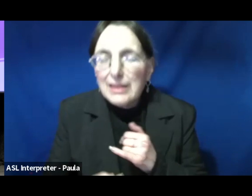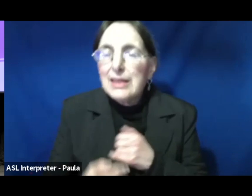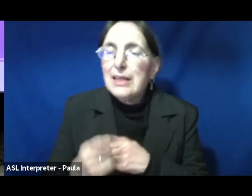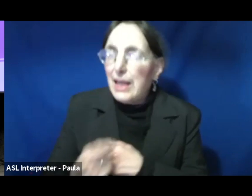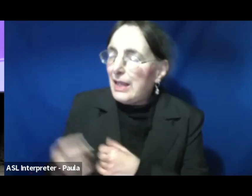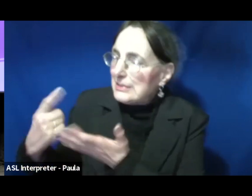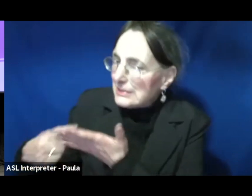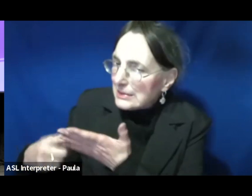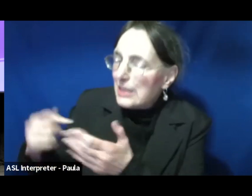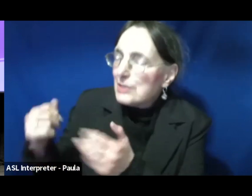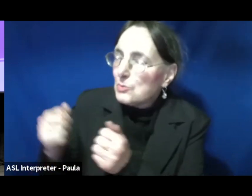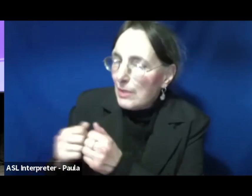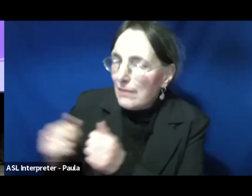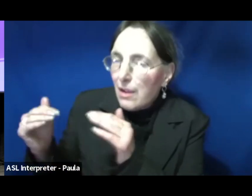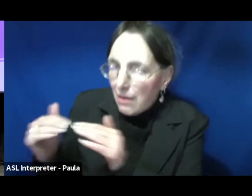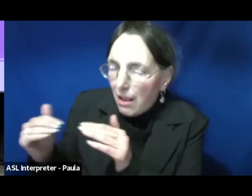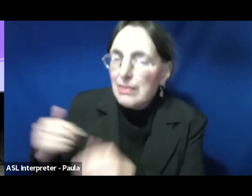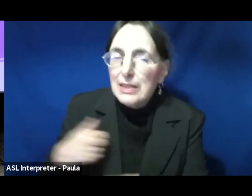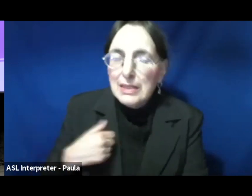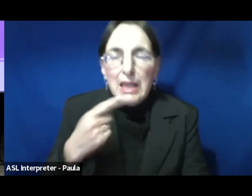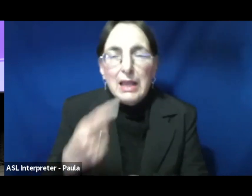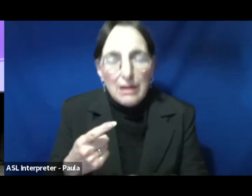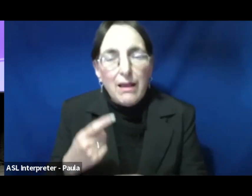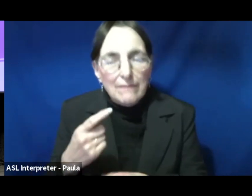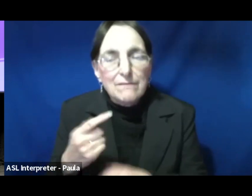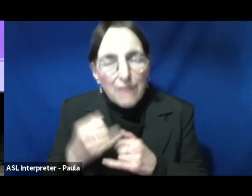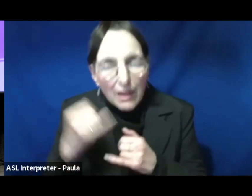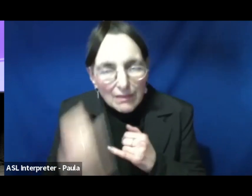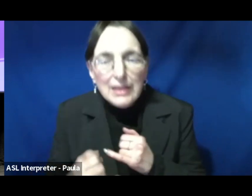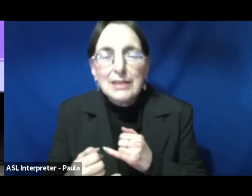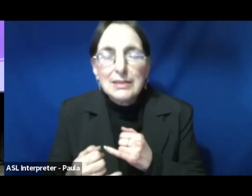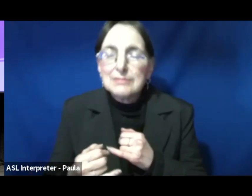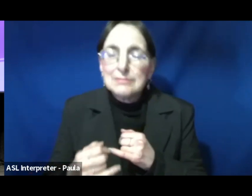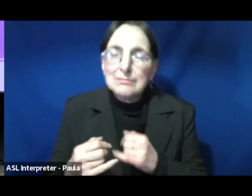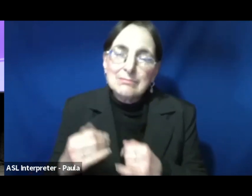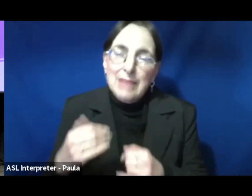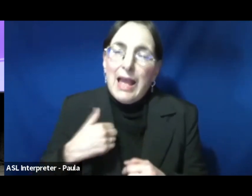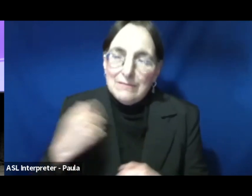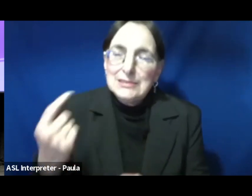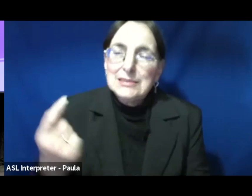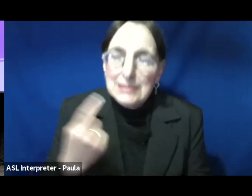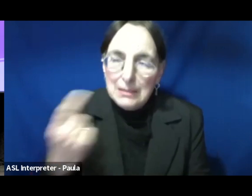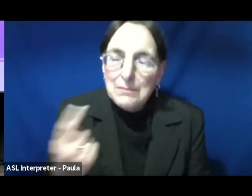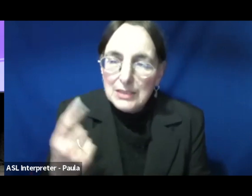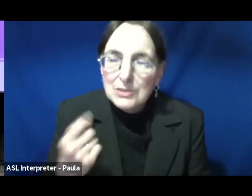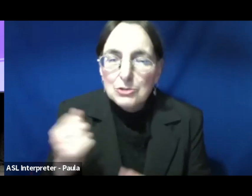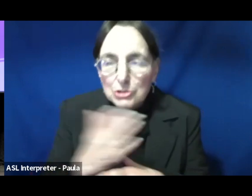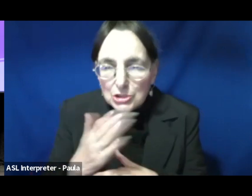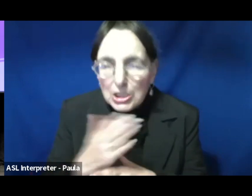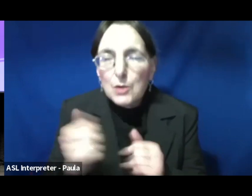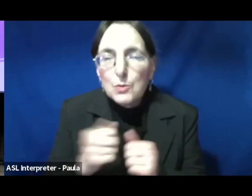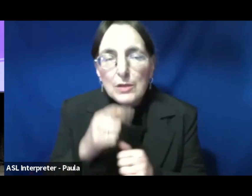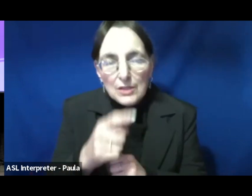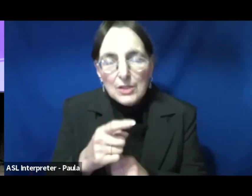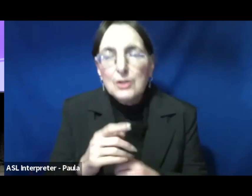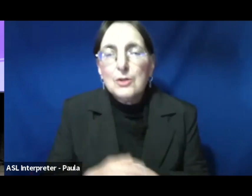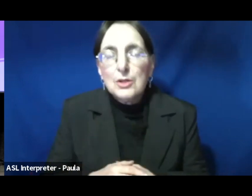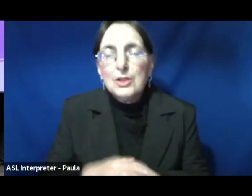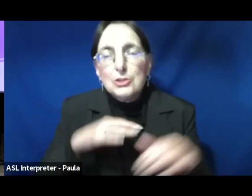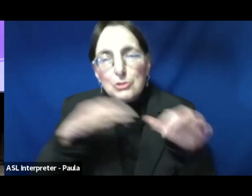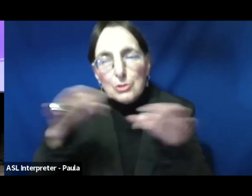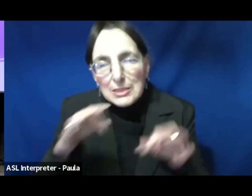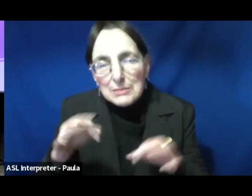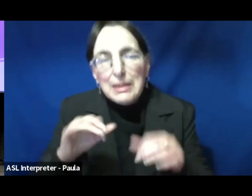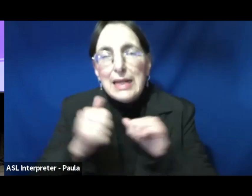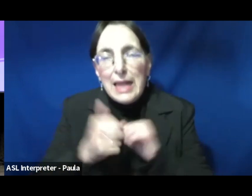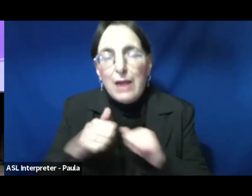about it. And so I have something that I hope will actually share with you how I've come to this particular place and this topic that I want to share with all